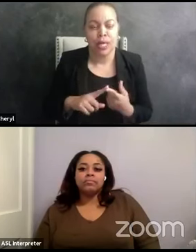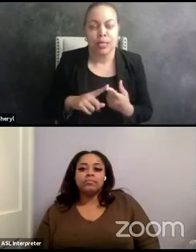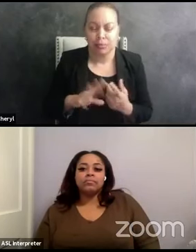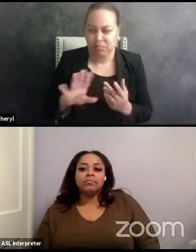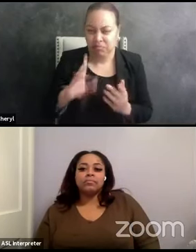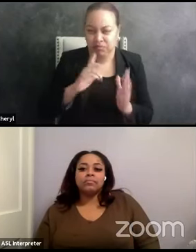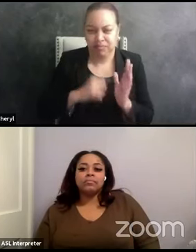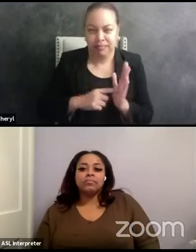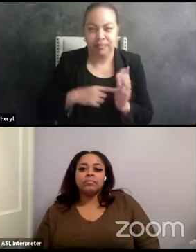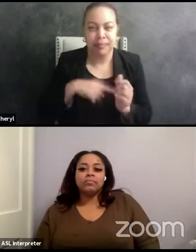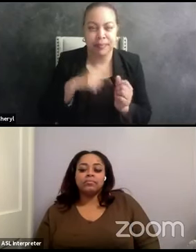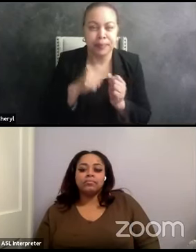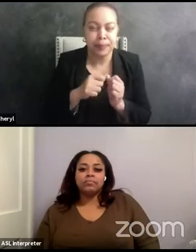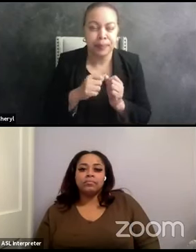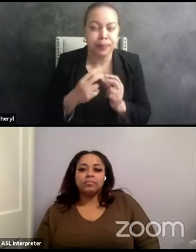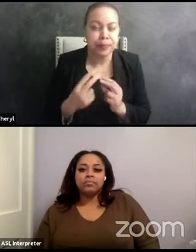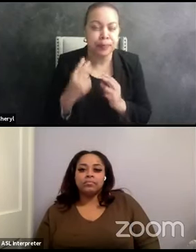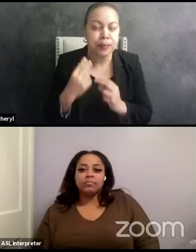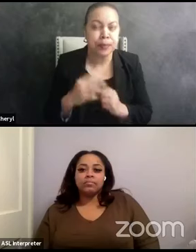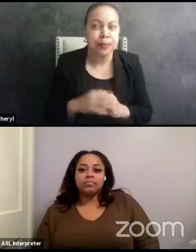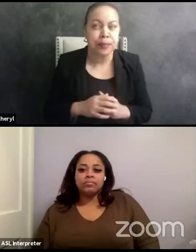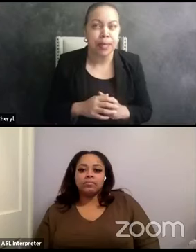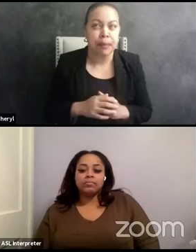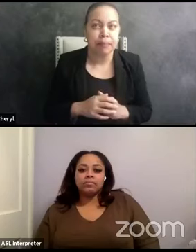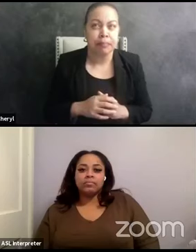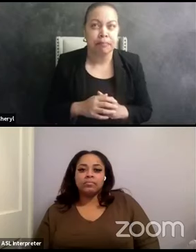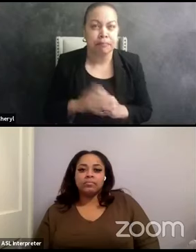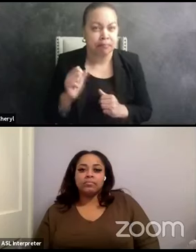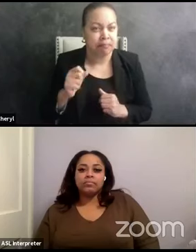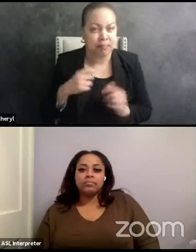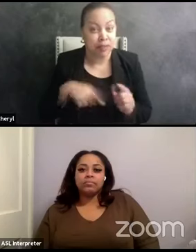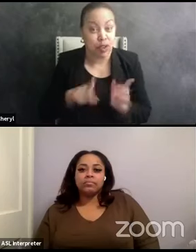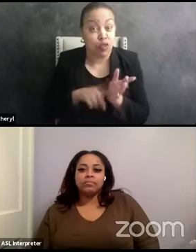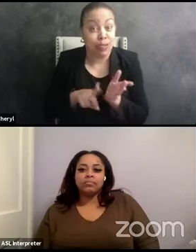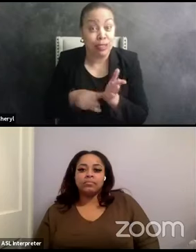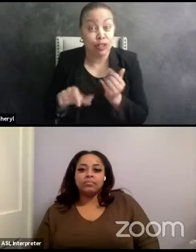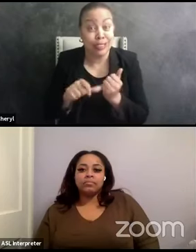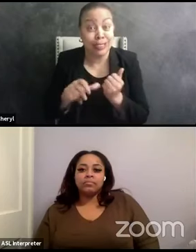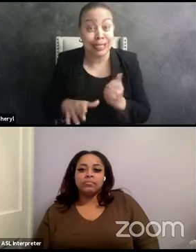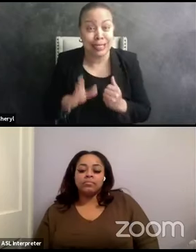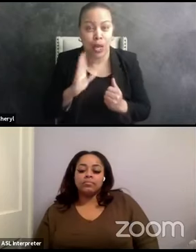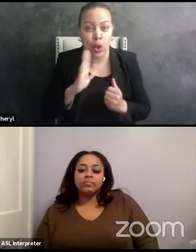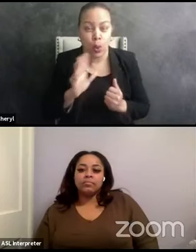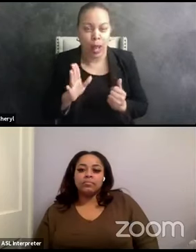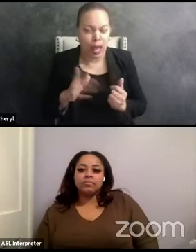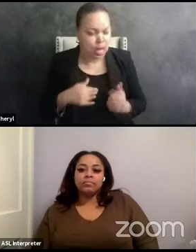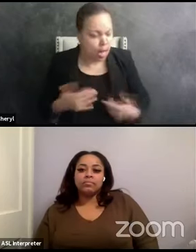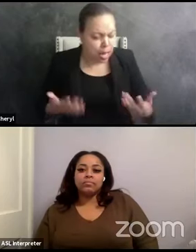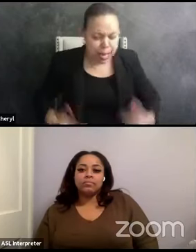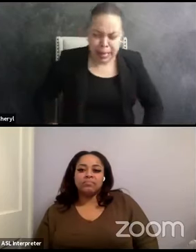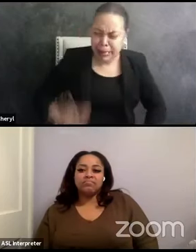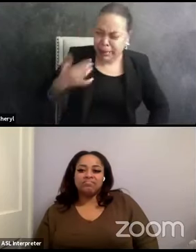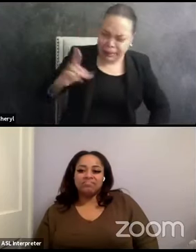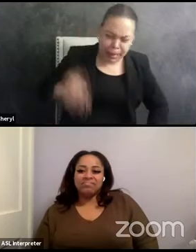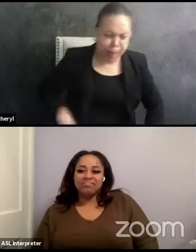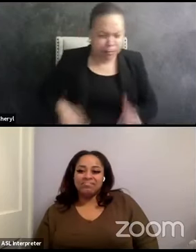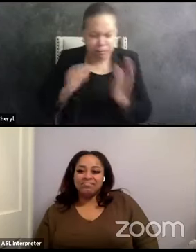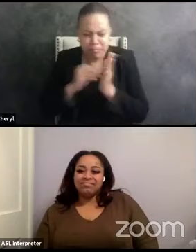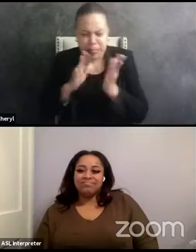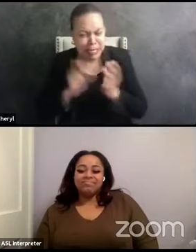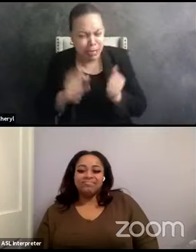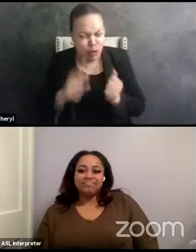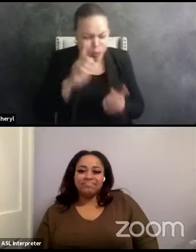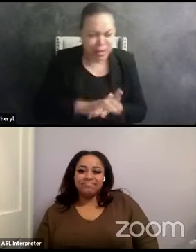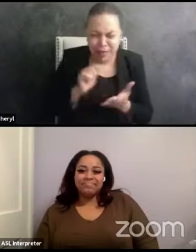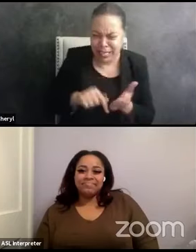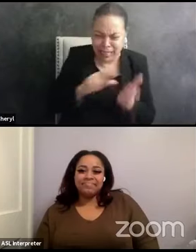remember like yeah, even my research assistants would put in the notes and they'd be like, God damn it. Like, they'd write the notes Right. like, can you believe this? They'd